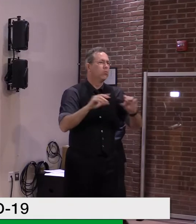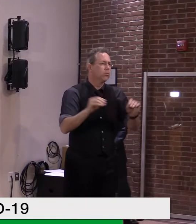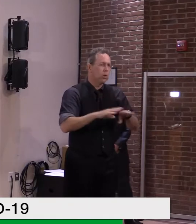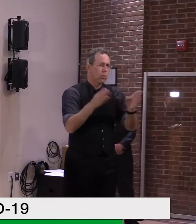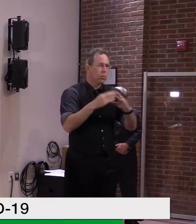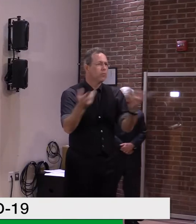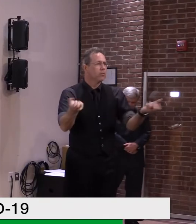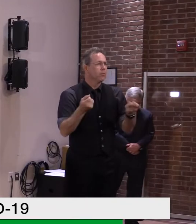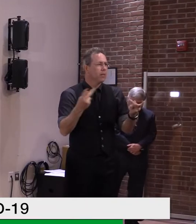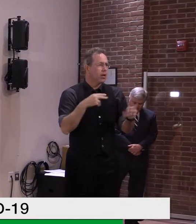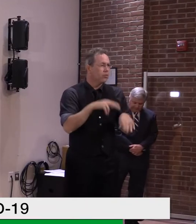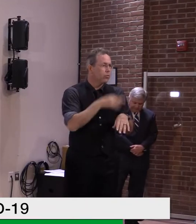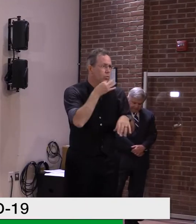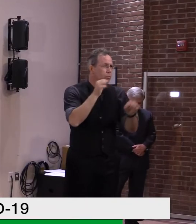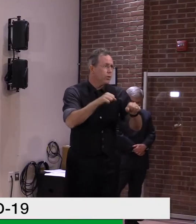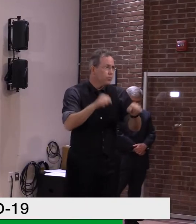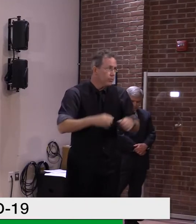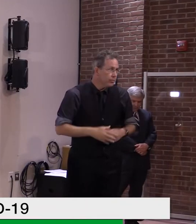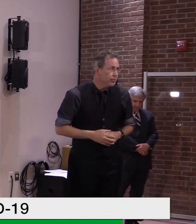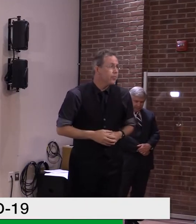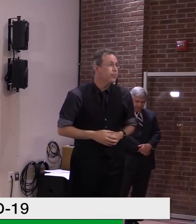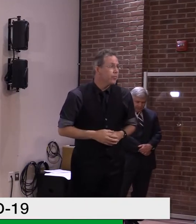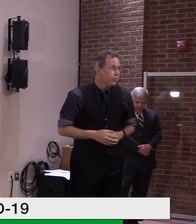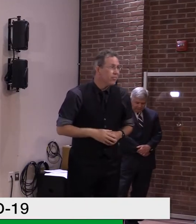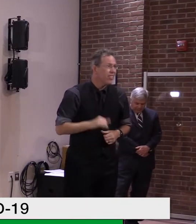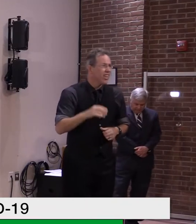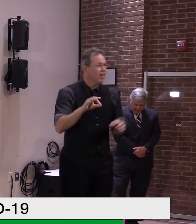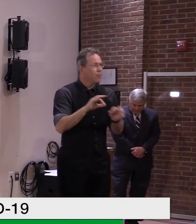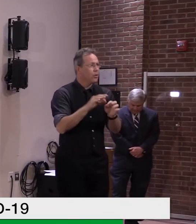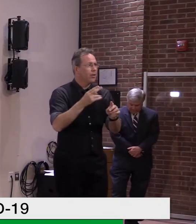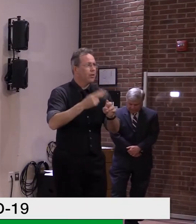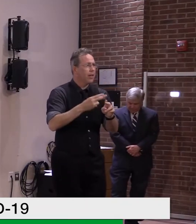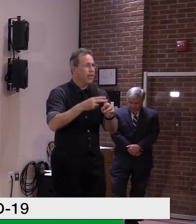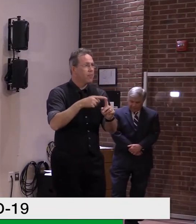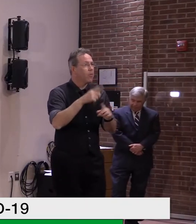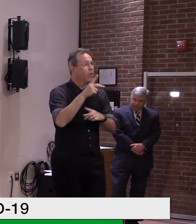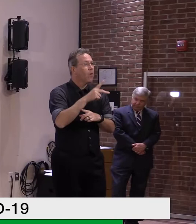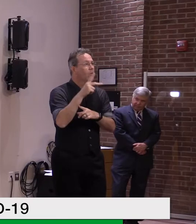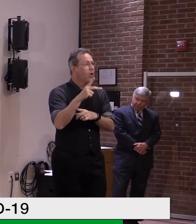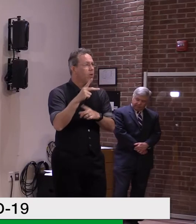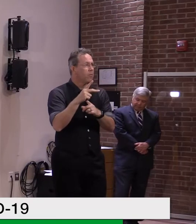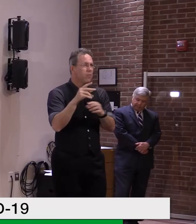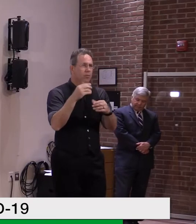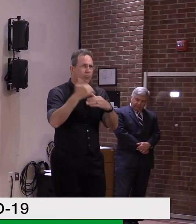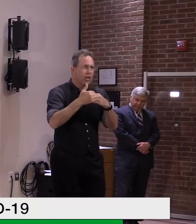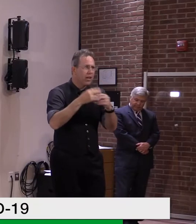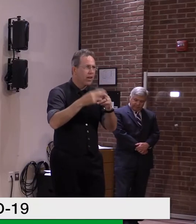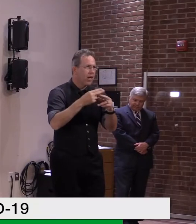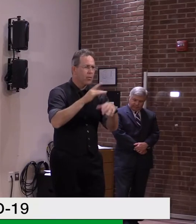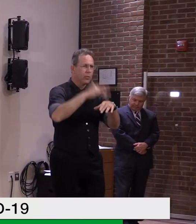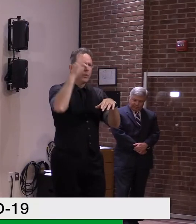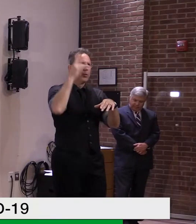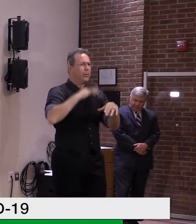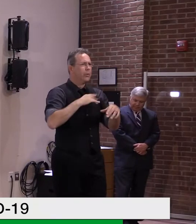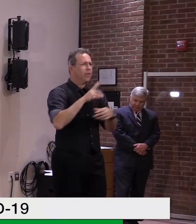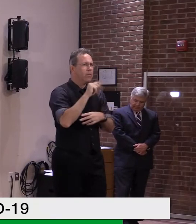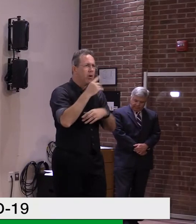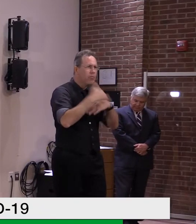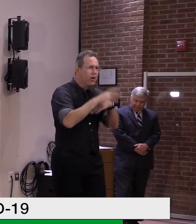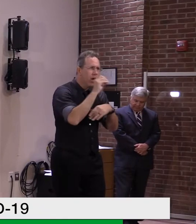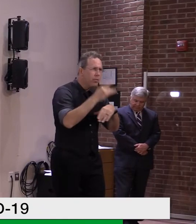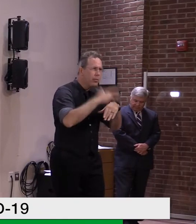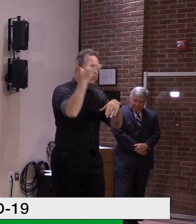hopefully they can work that back in and utilize it in their overall business